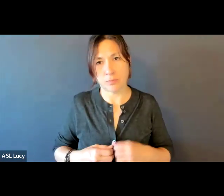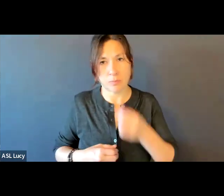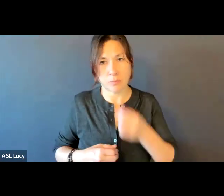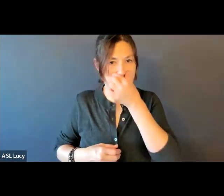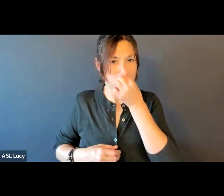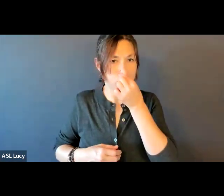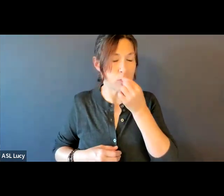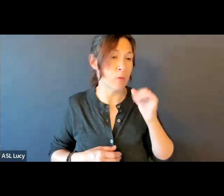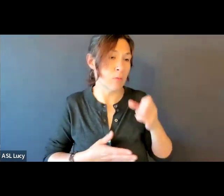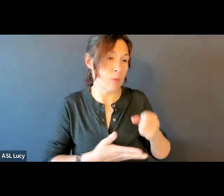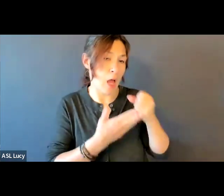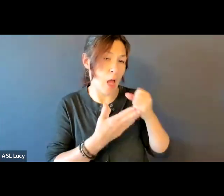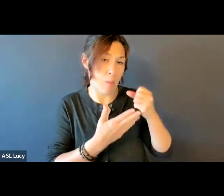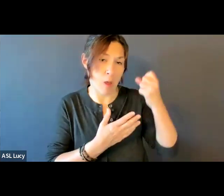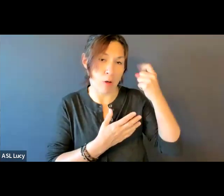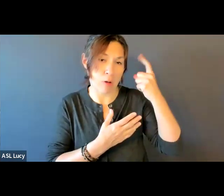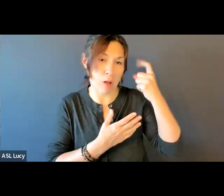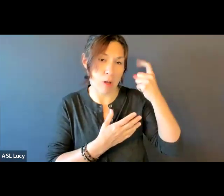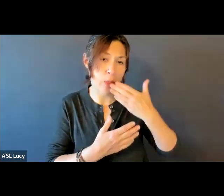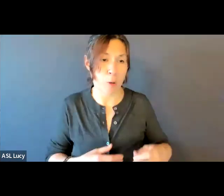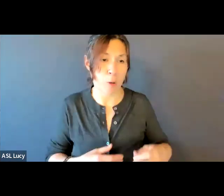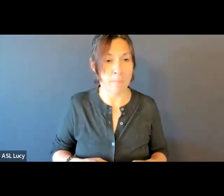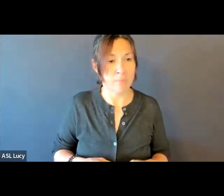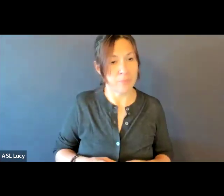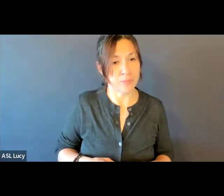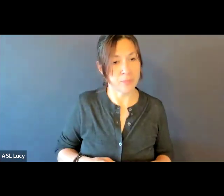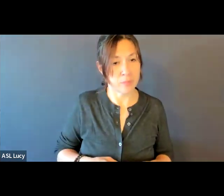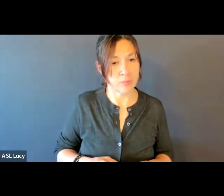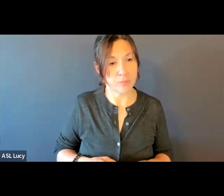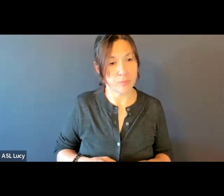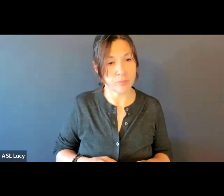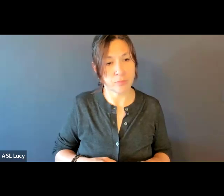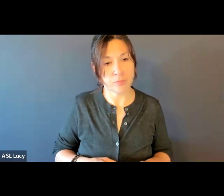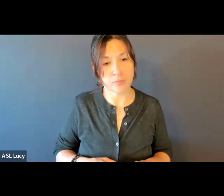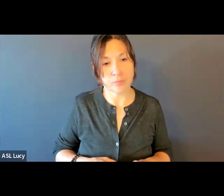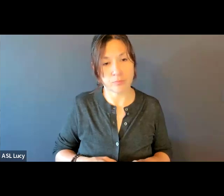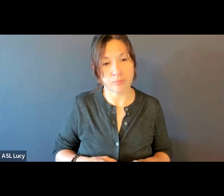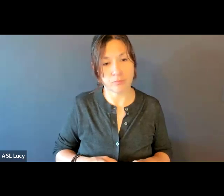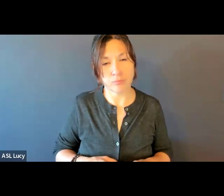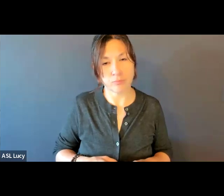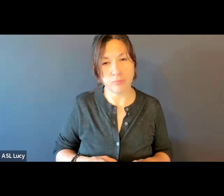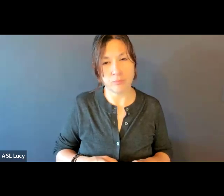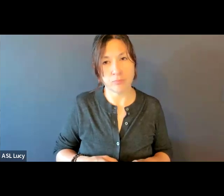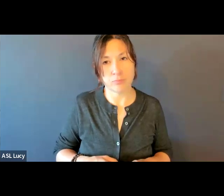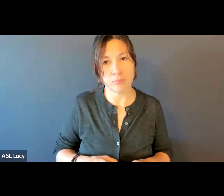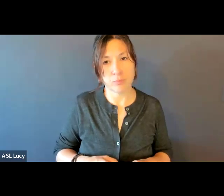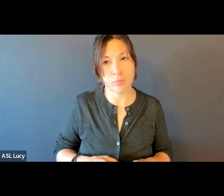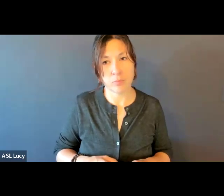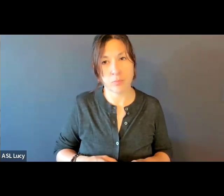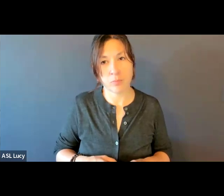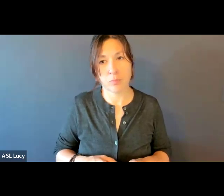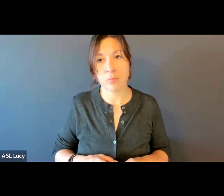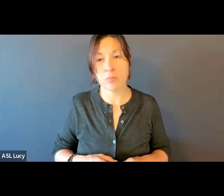First, I'd like to First, I'd like to start by thanking you for